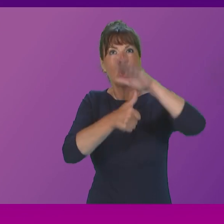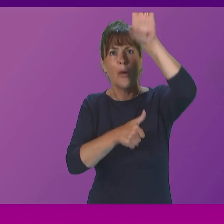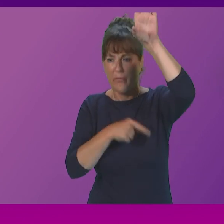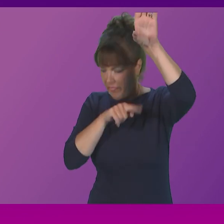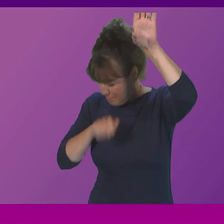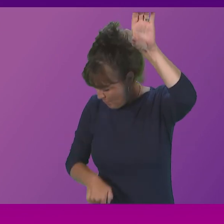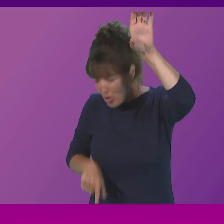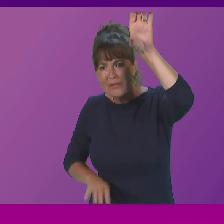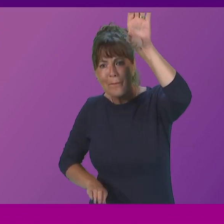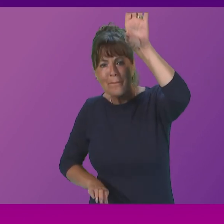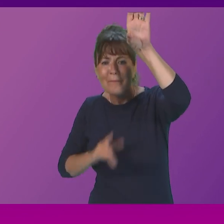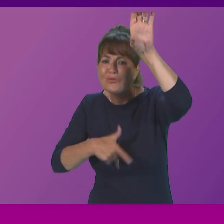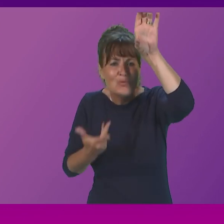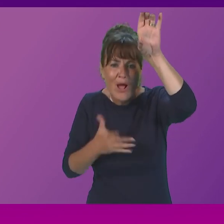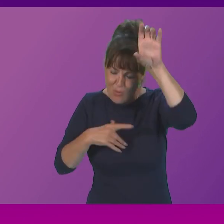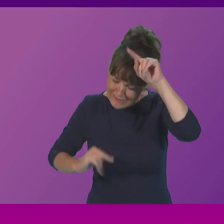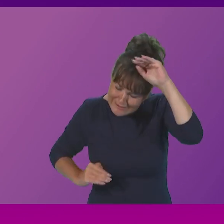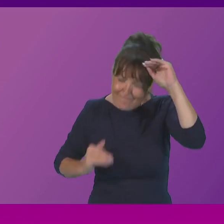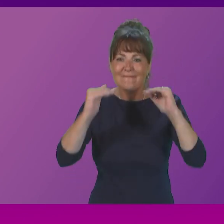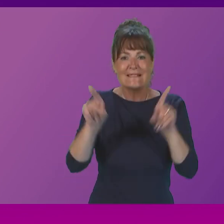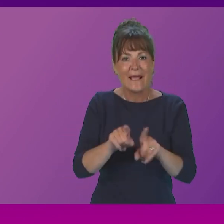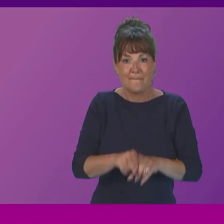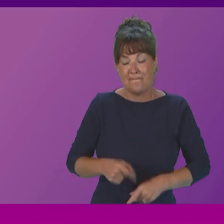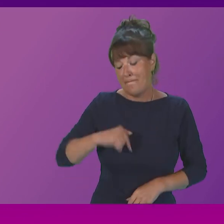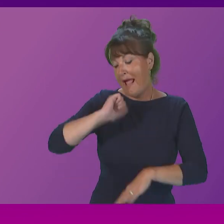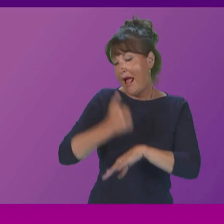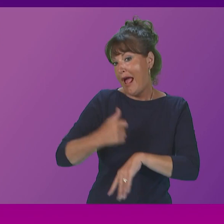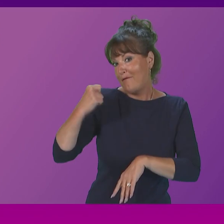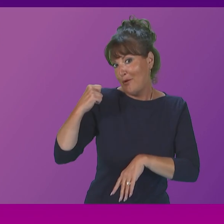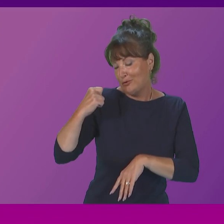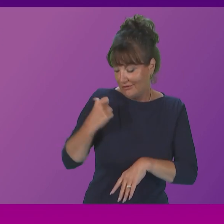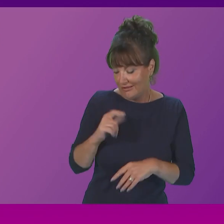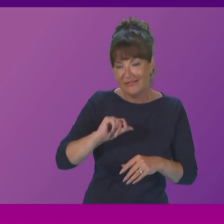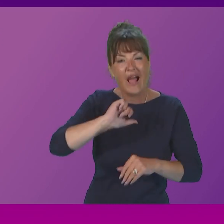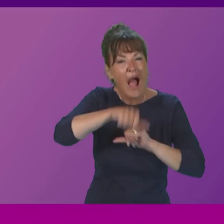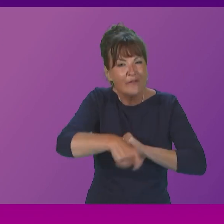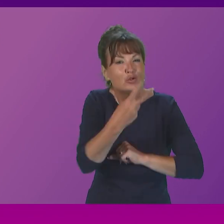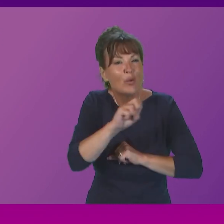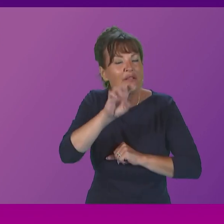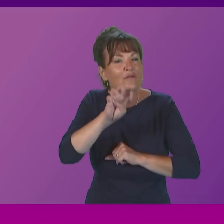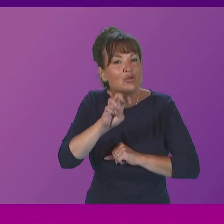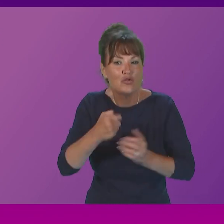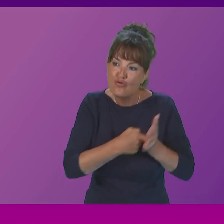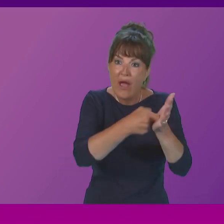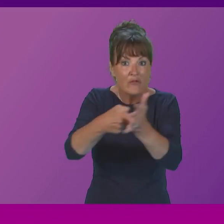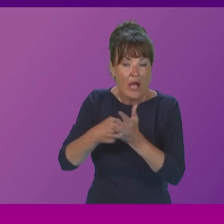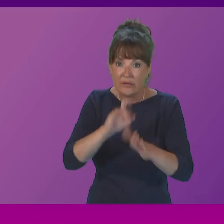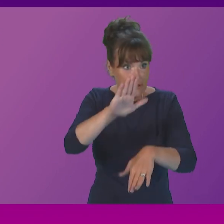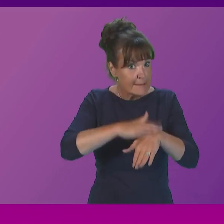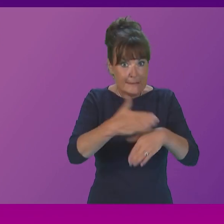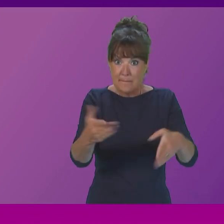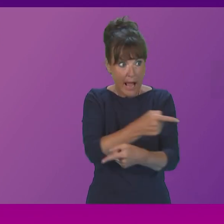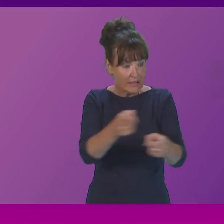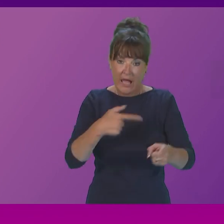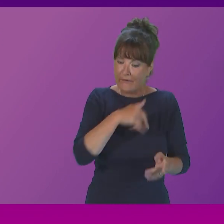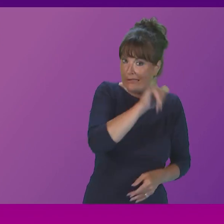I founded Women 50/50 after the independence referendum in 2014. And it didn't matter what side of that independence referendum